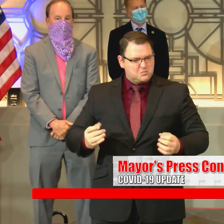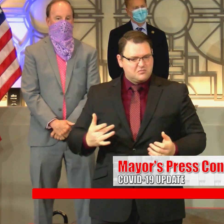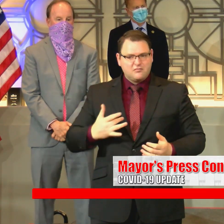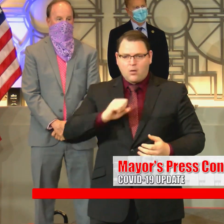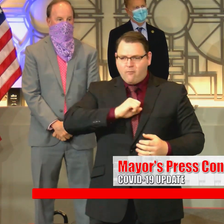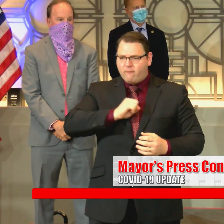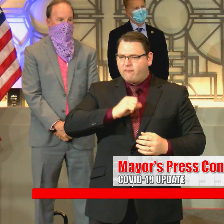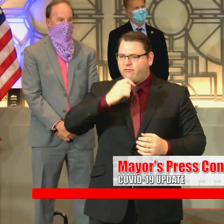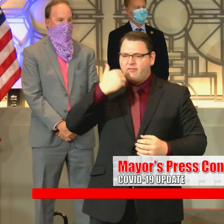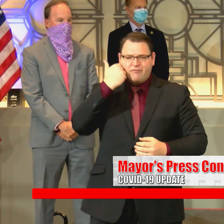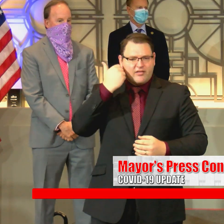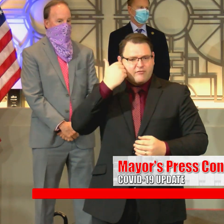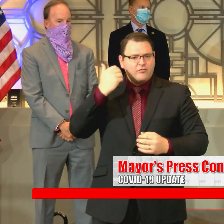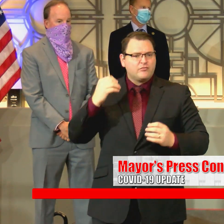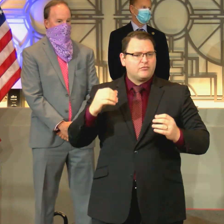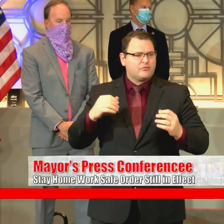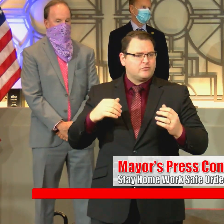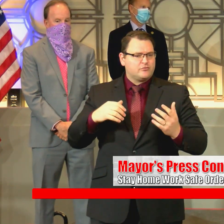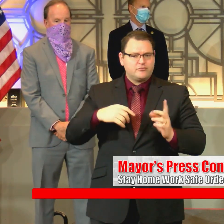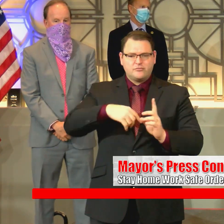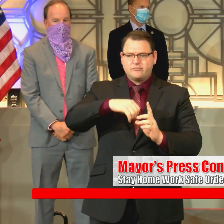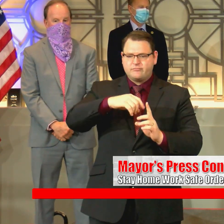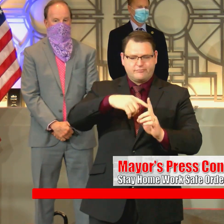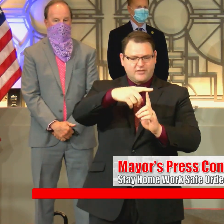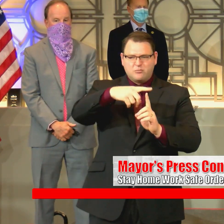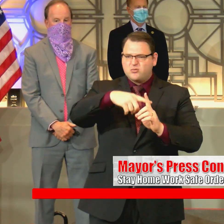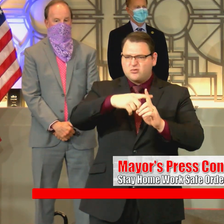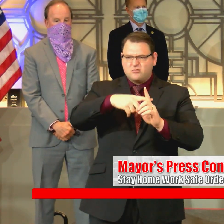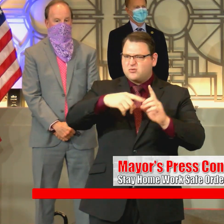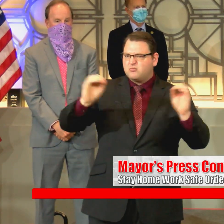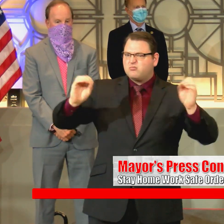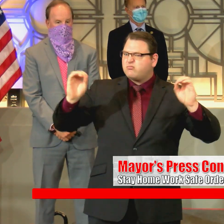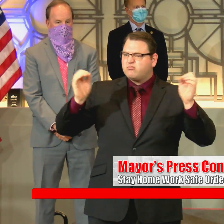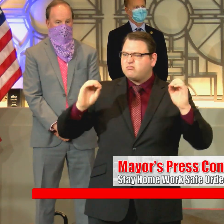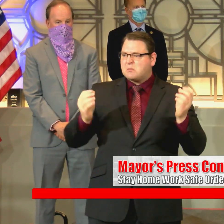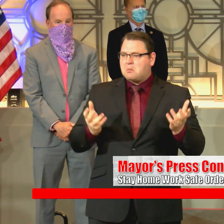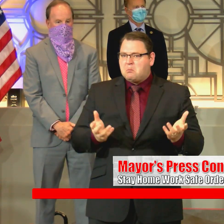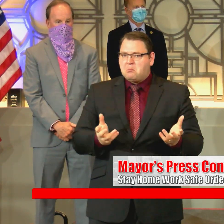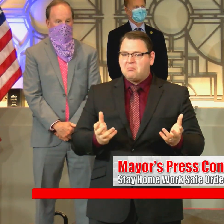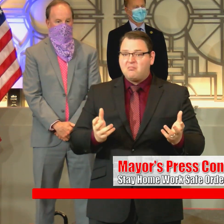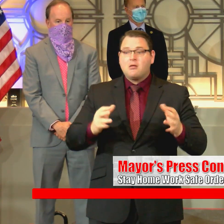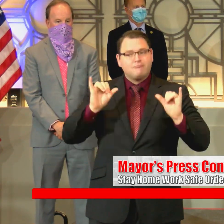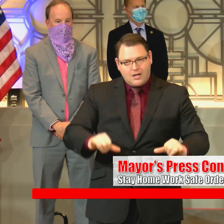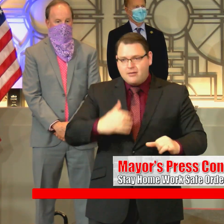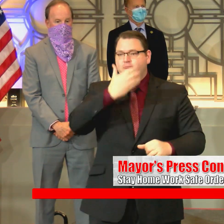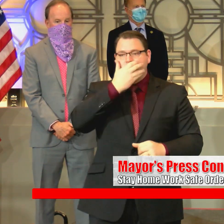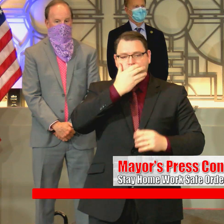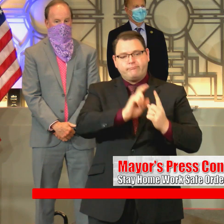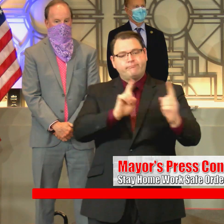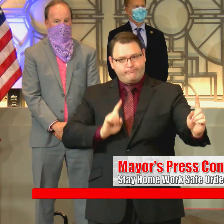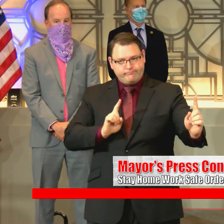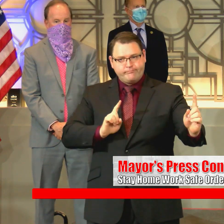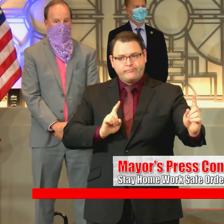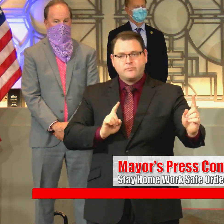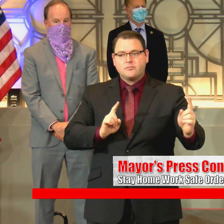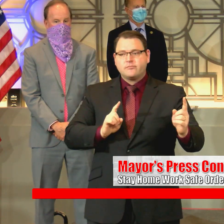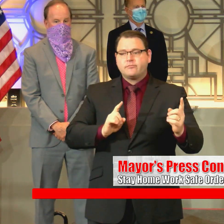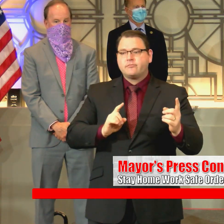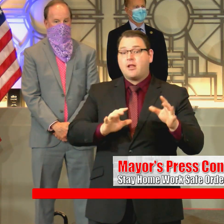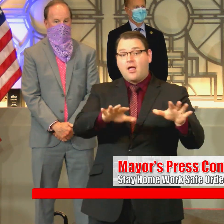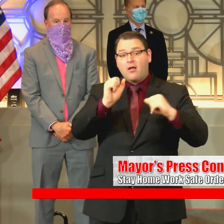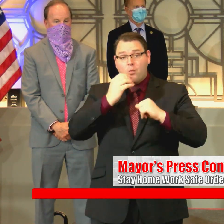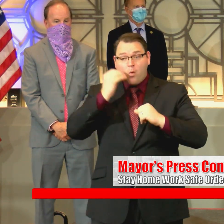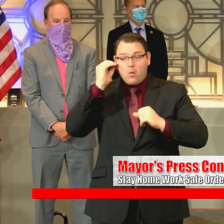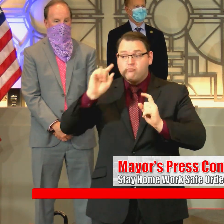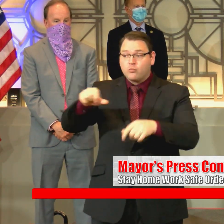to be mindful of when you're away from your homes and the grocery stores, to engage in social